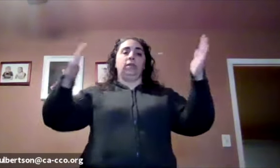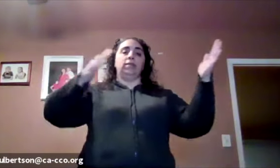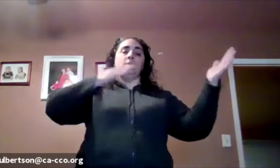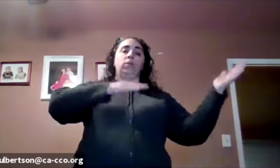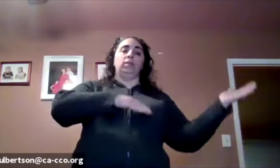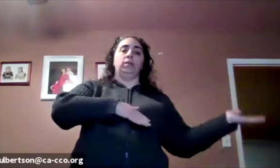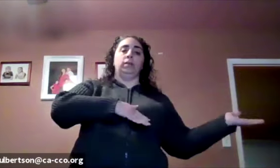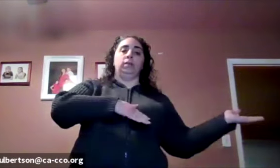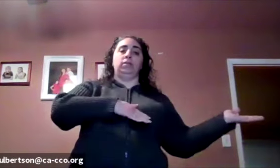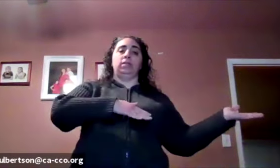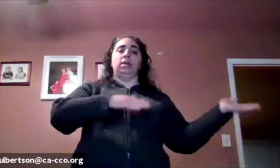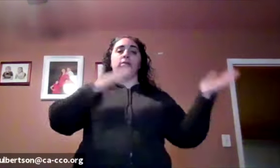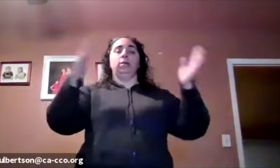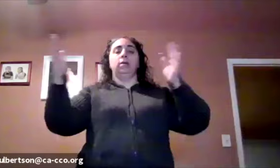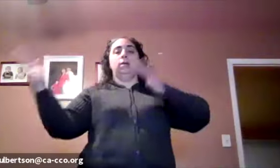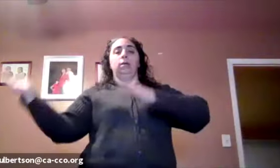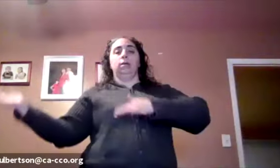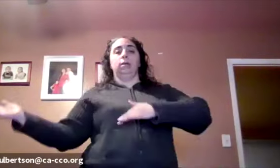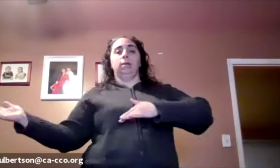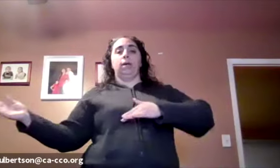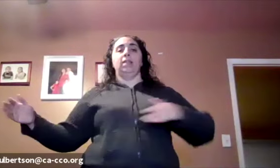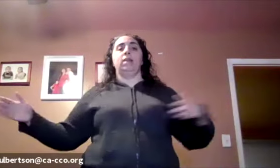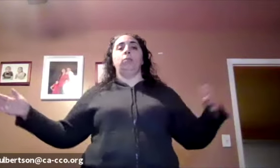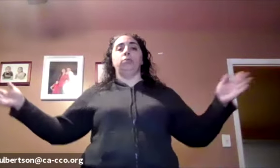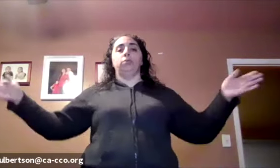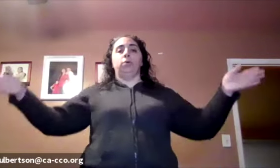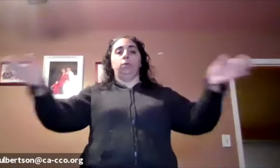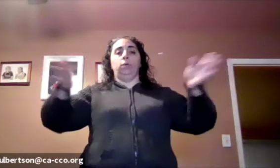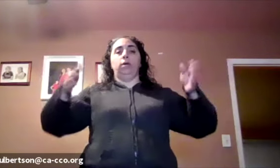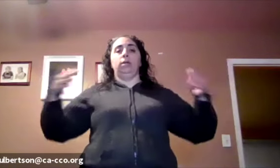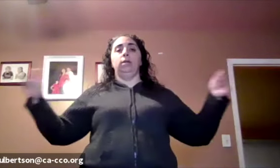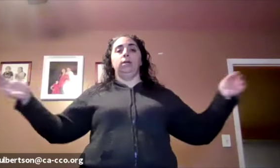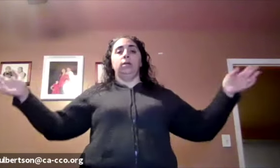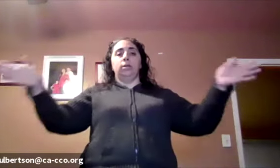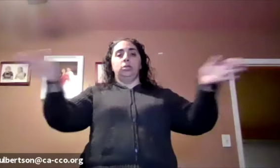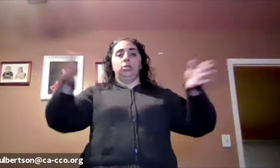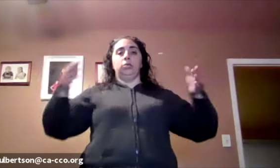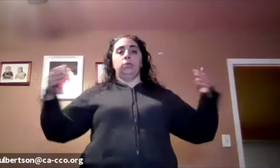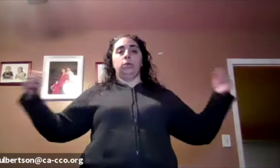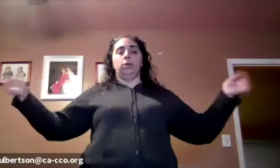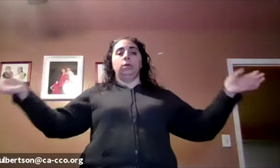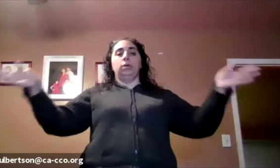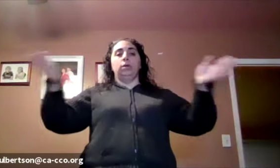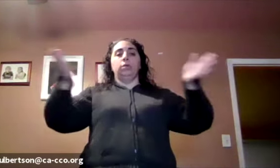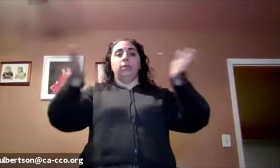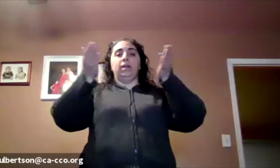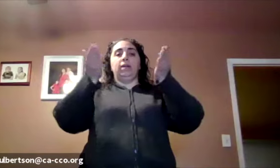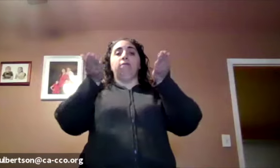ladies say one to the other. And then we'll do the one, two, three for